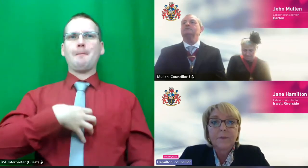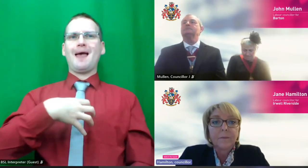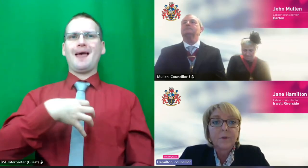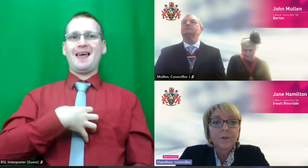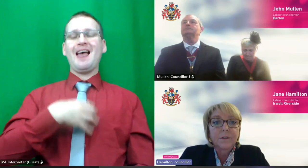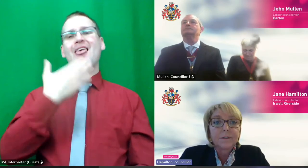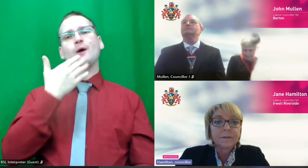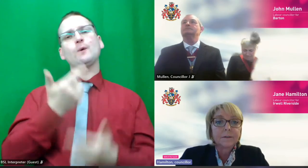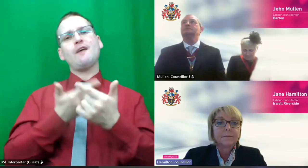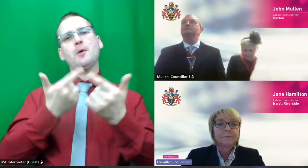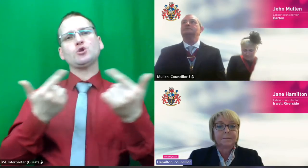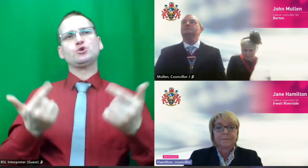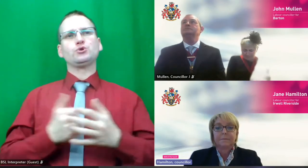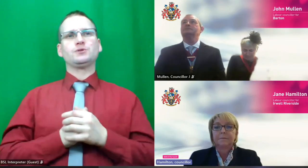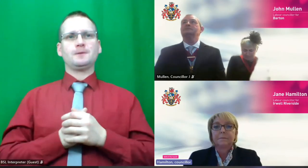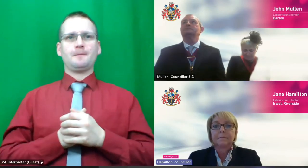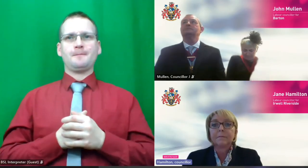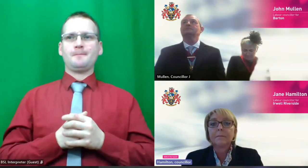you very much.